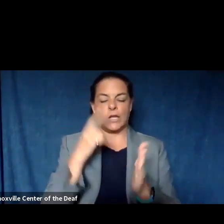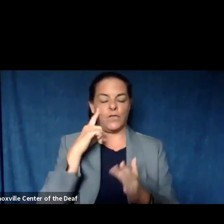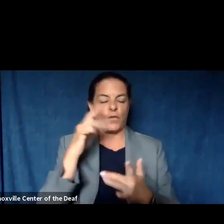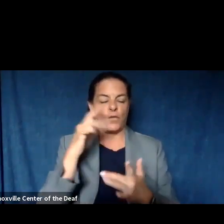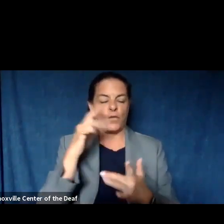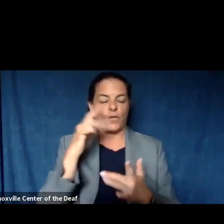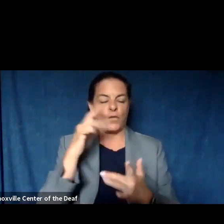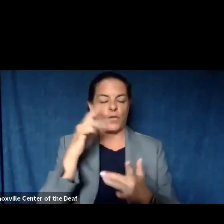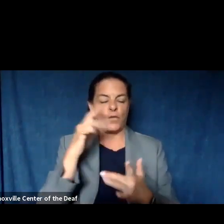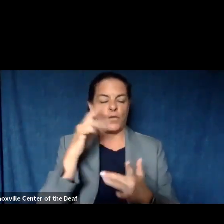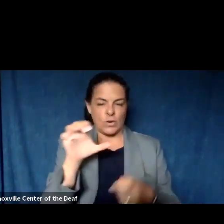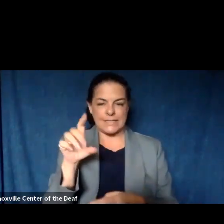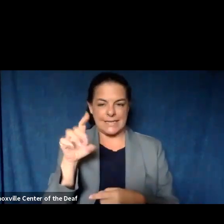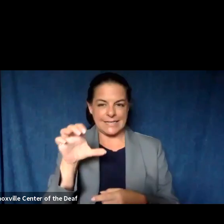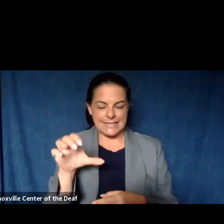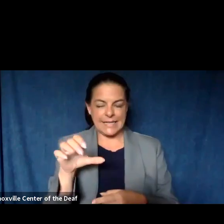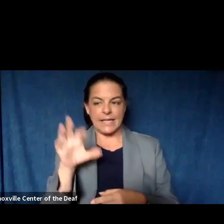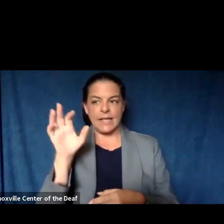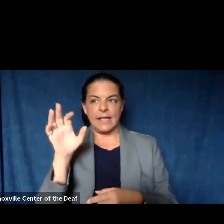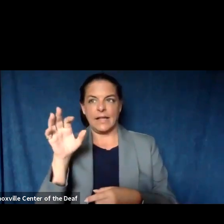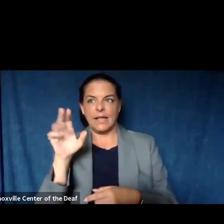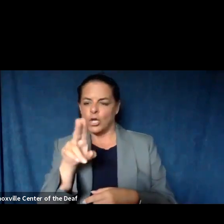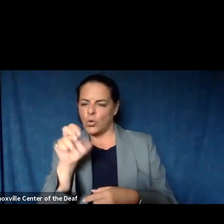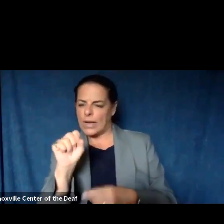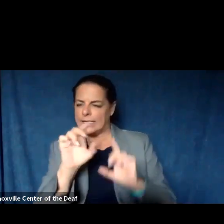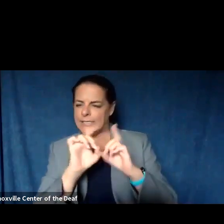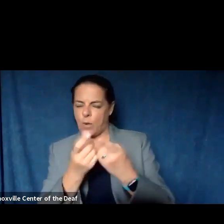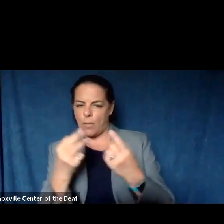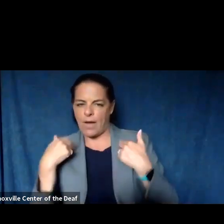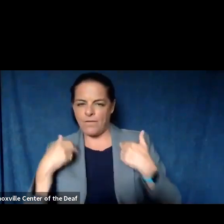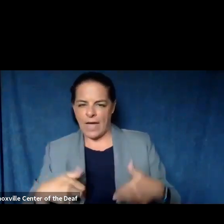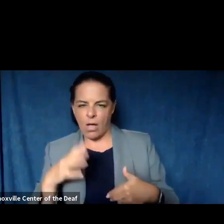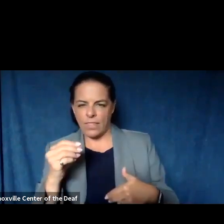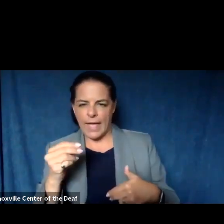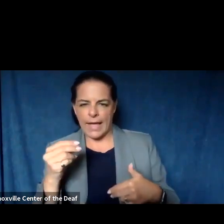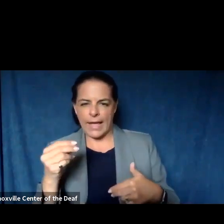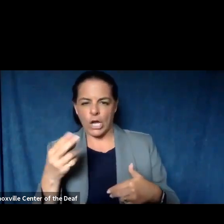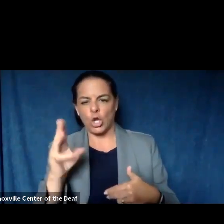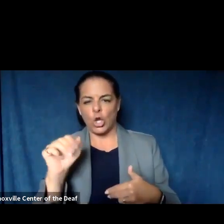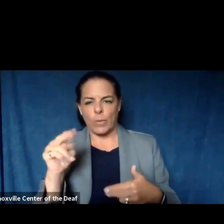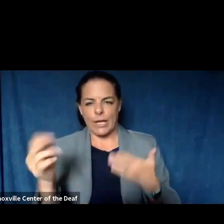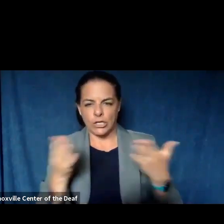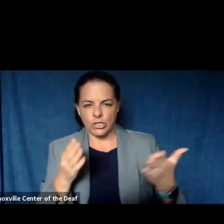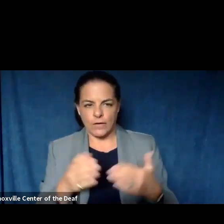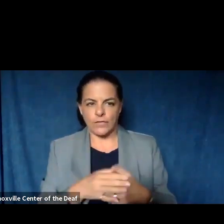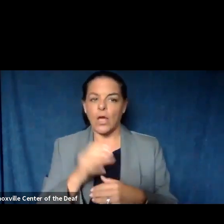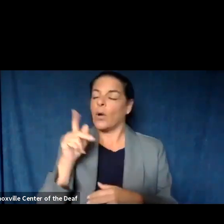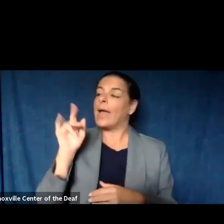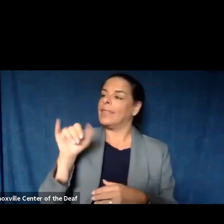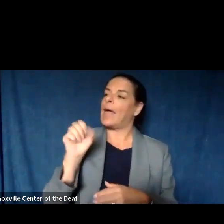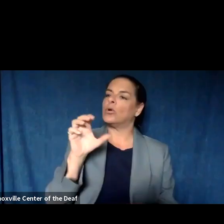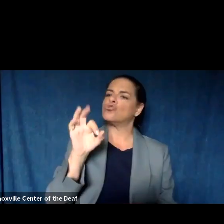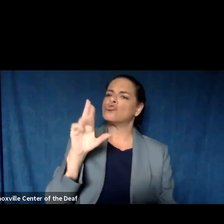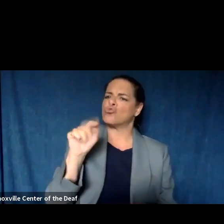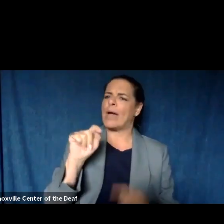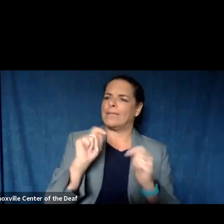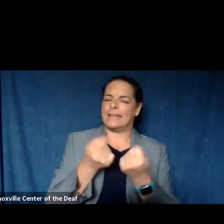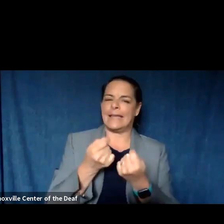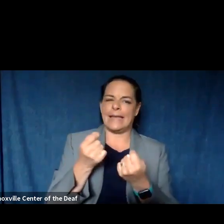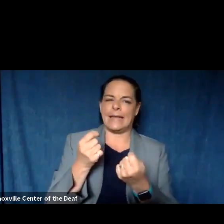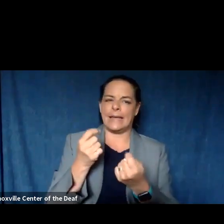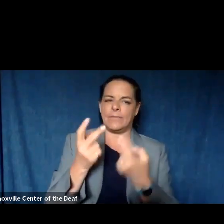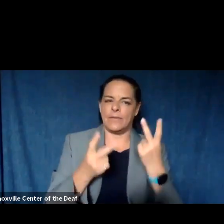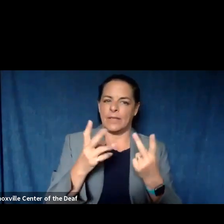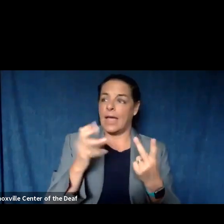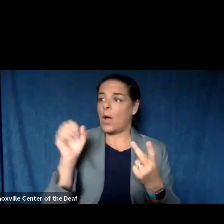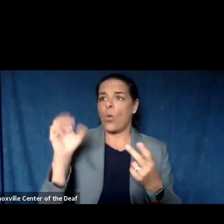the Federal Emergency Management Agency, and the U.S. Department of Health and Human Services. Okay, so that was the Kraft visit team, I'm assuming that she means. And what was the